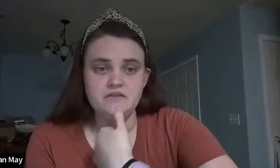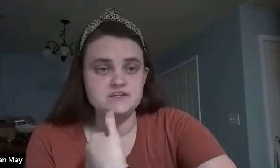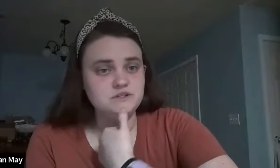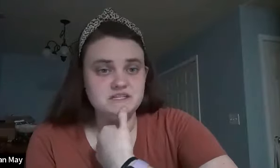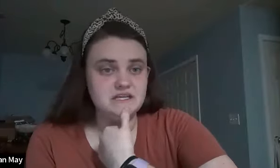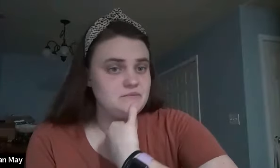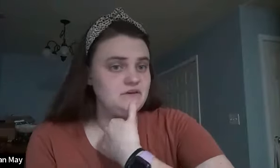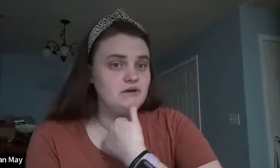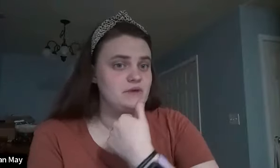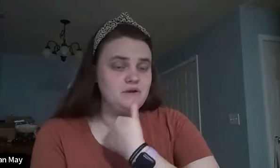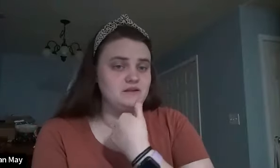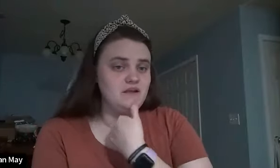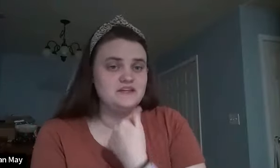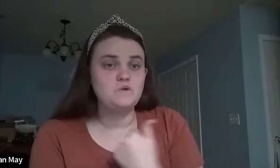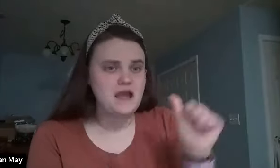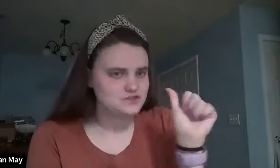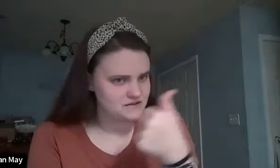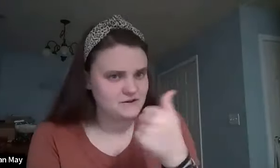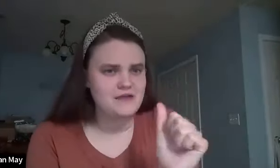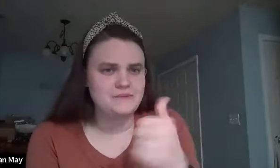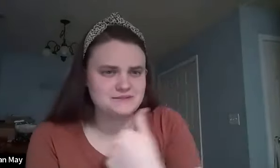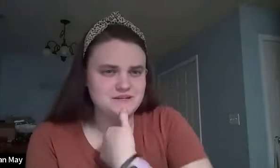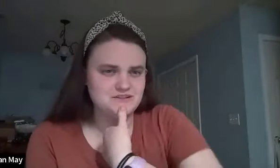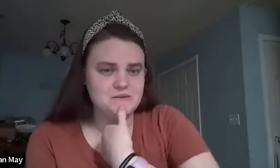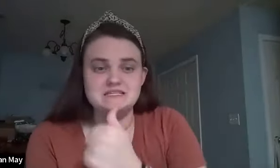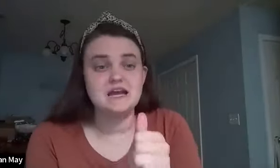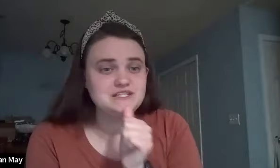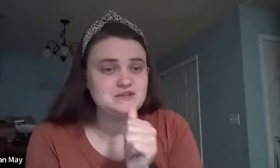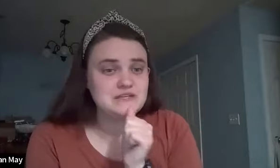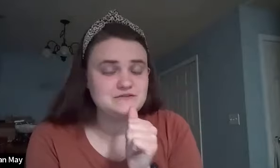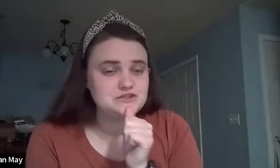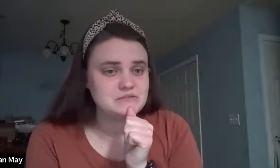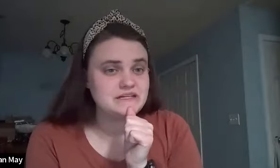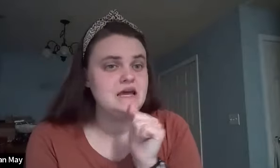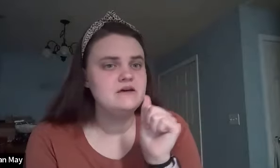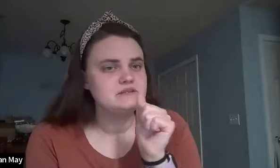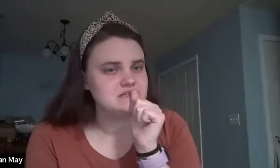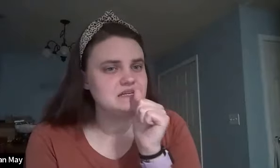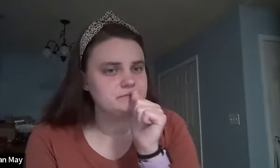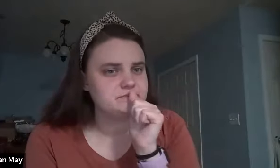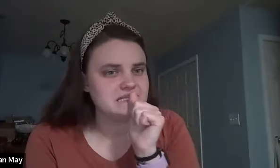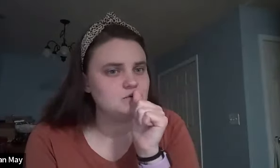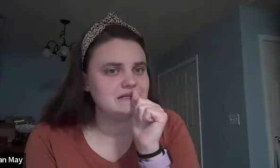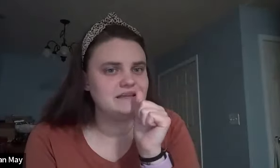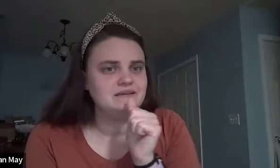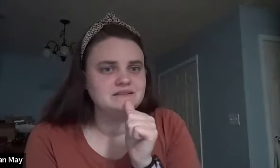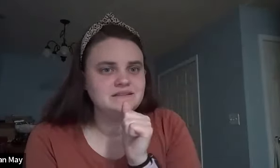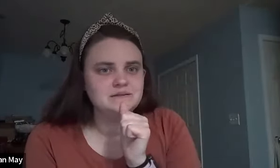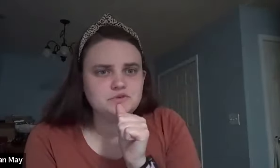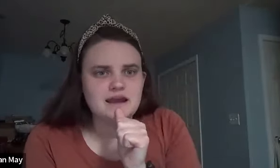This one used to get me, y'all. I'm not gonna lie. That's why I was trying to figure out how the best way to describe it, because I used to do this for strawberry. This is like secret, like